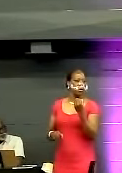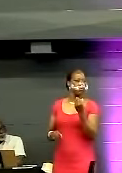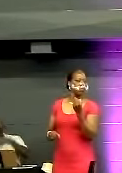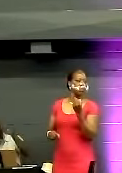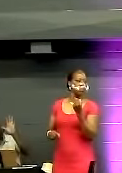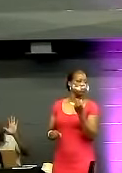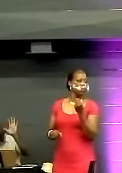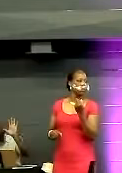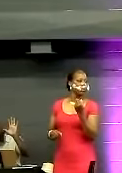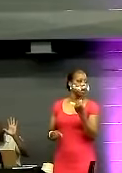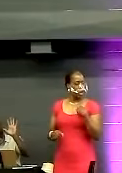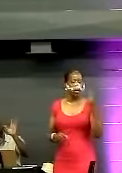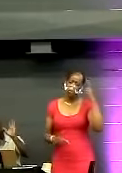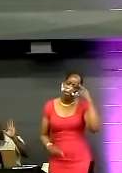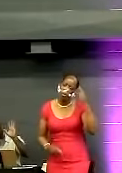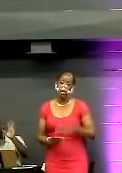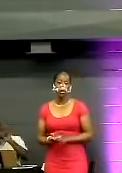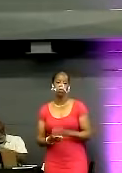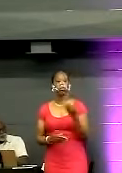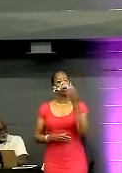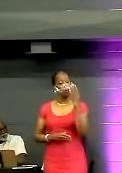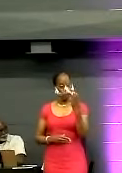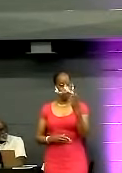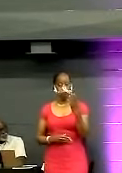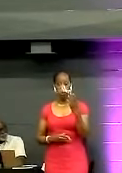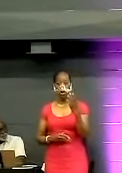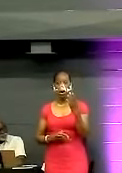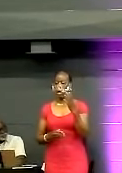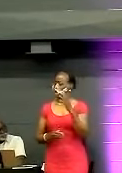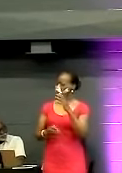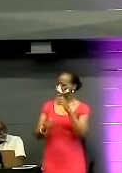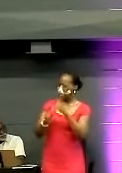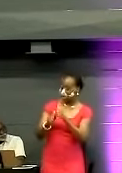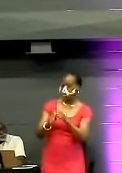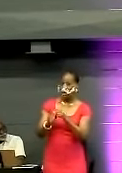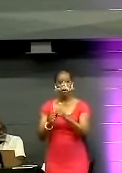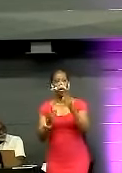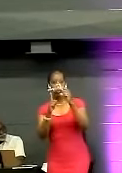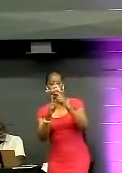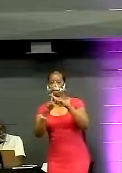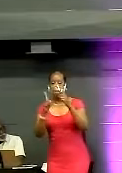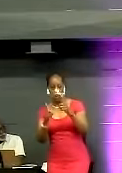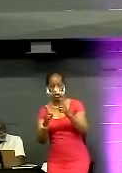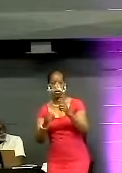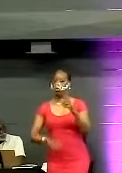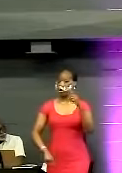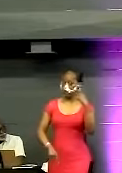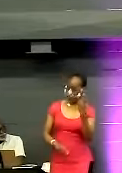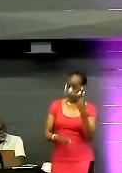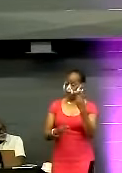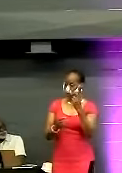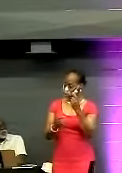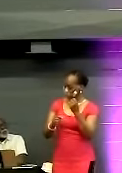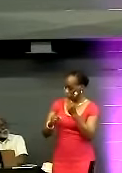us there are only five, I'm thinking it's a four-letter word. But when a first grader says S word, it's a six-letter word. Somebody called